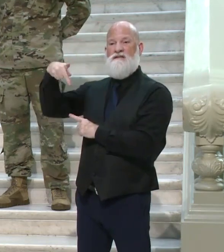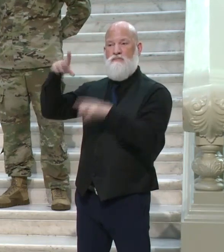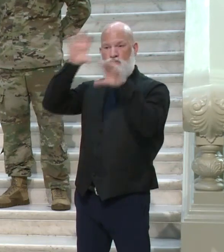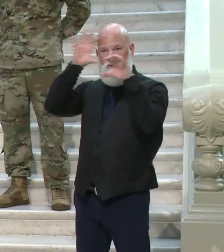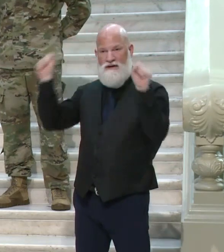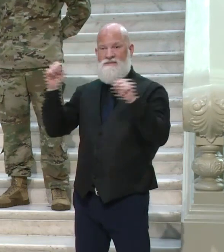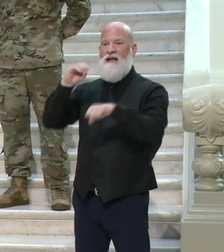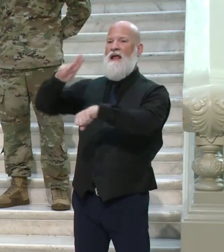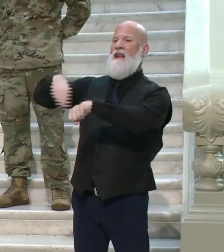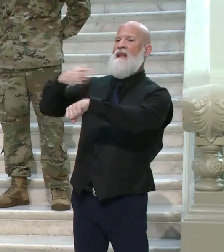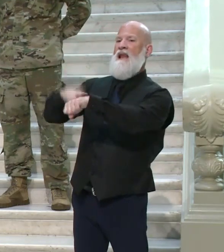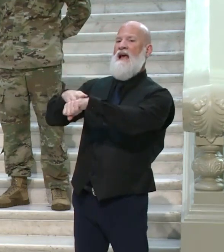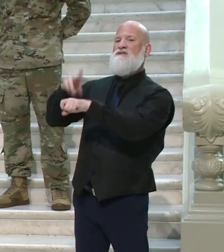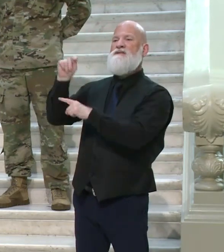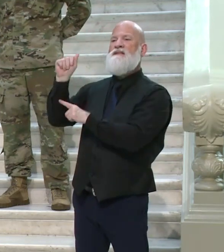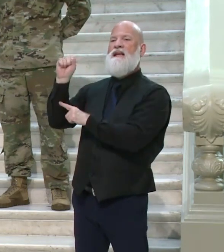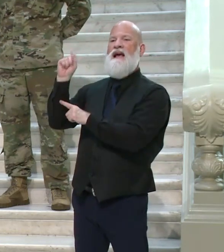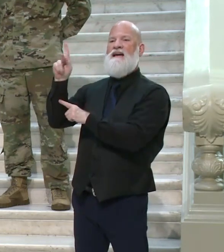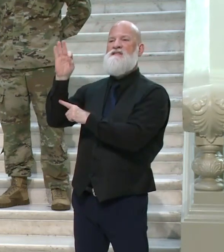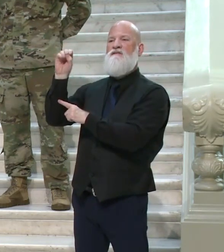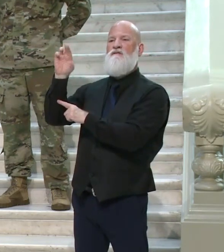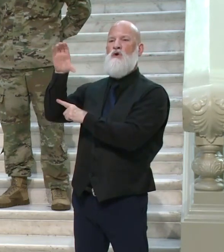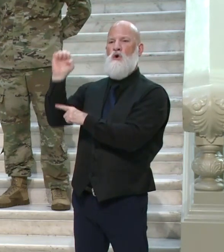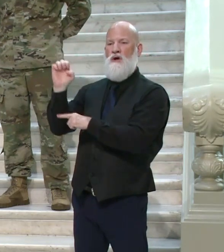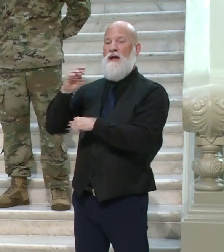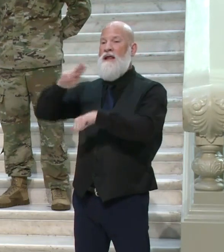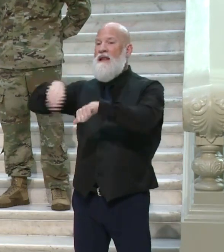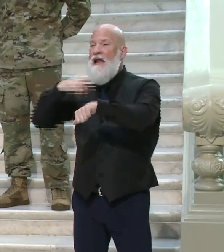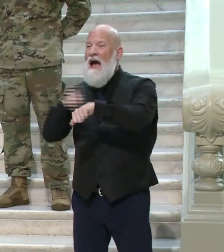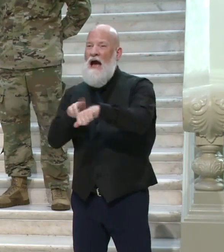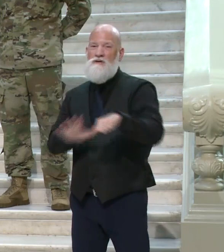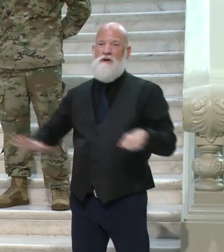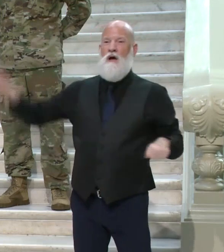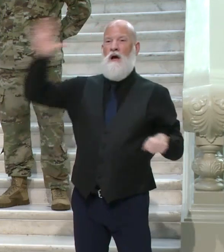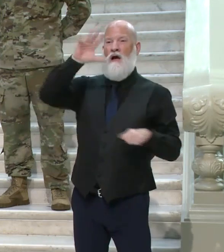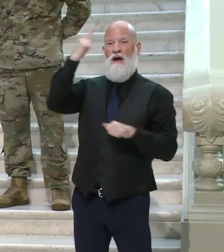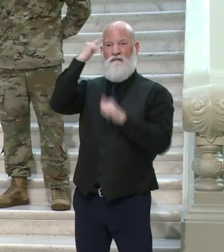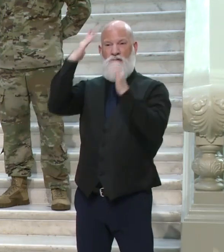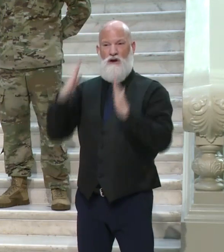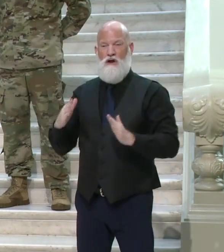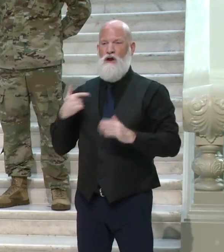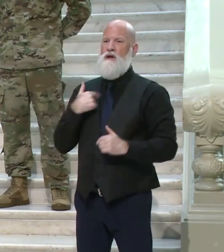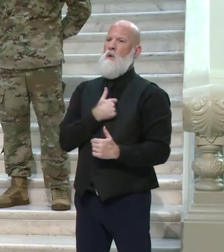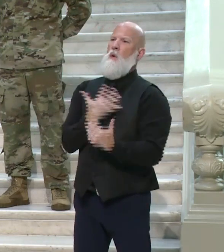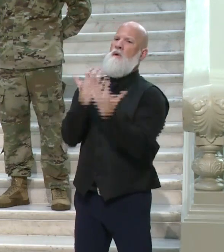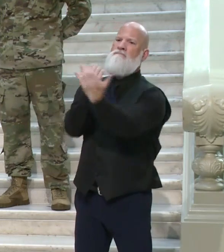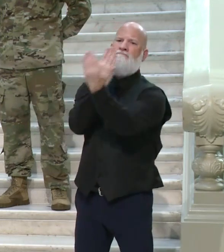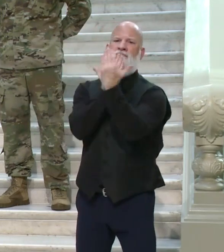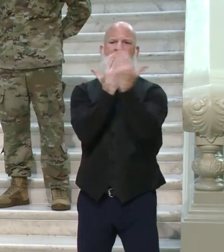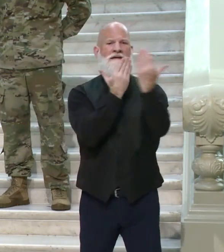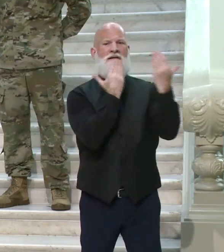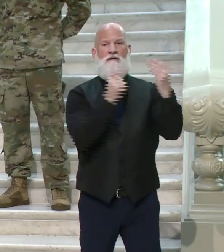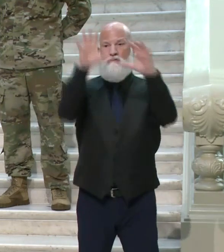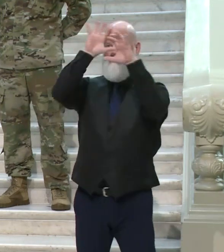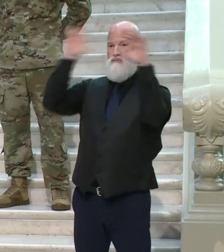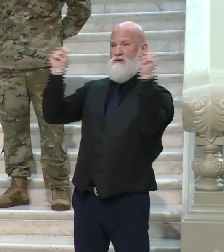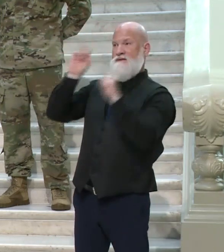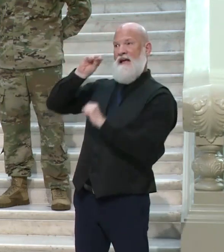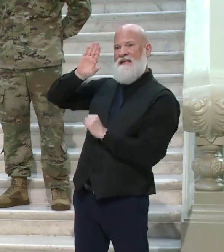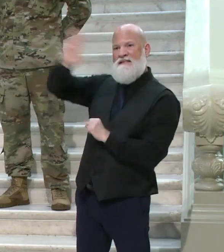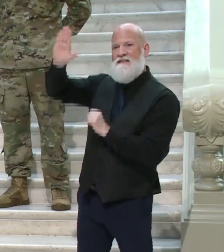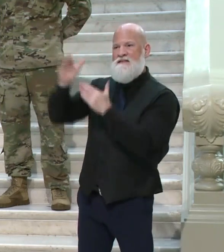nation's governors. I want to continue to applaud the President's leadership during these difficult times, and we are